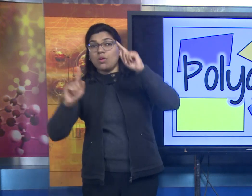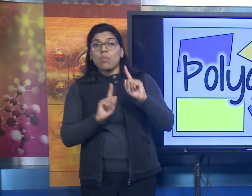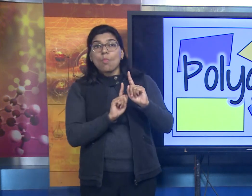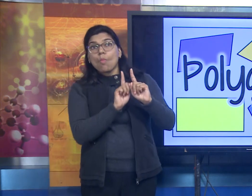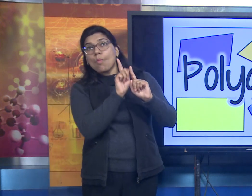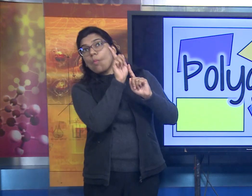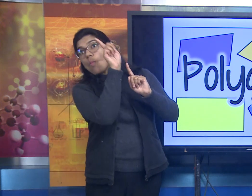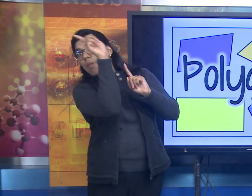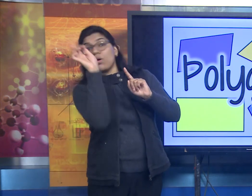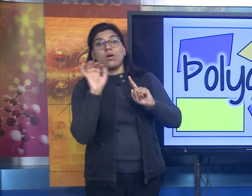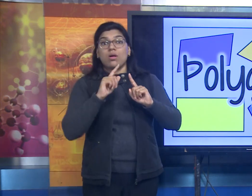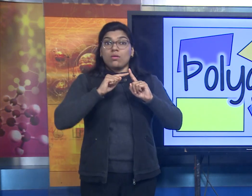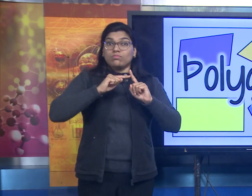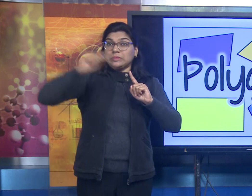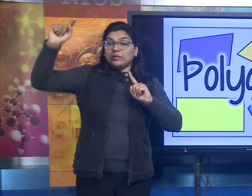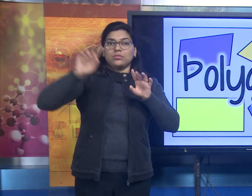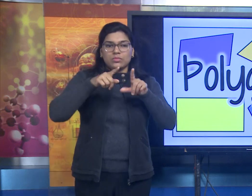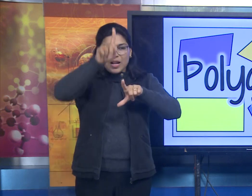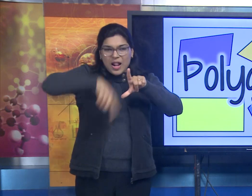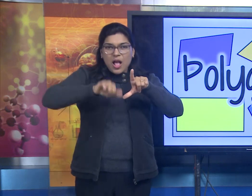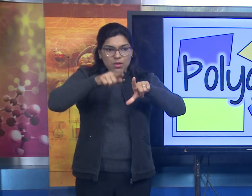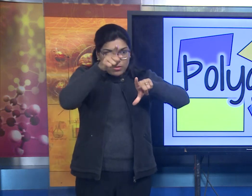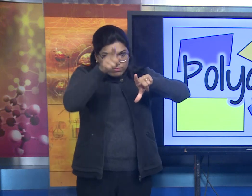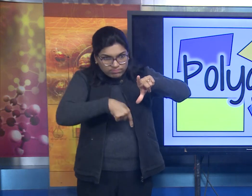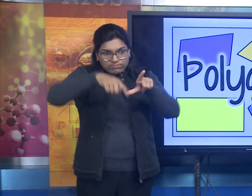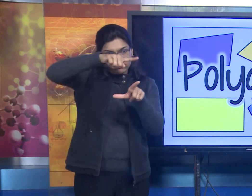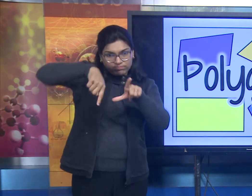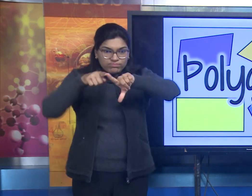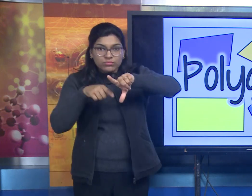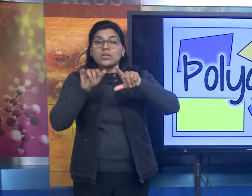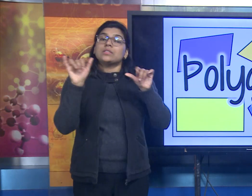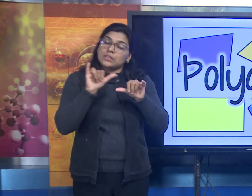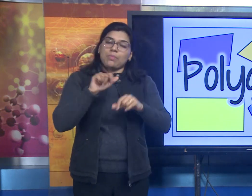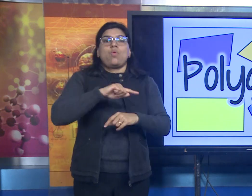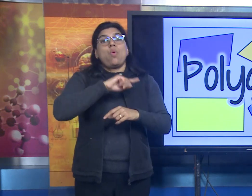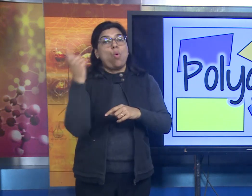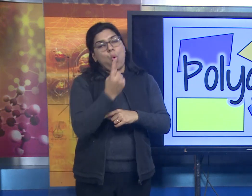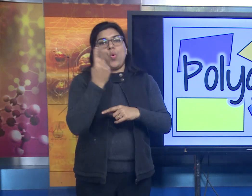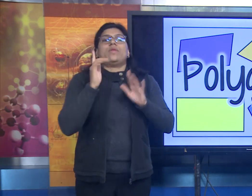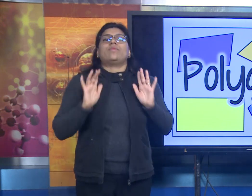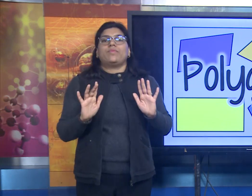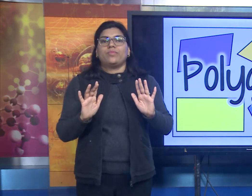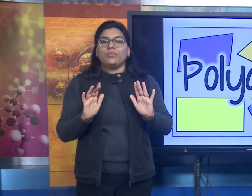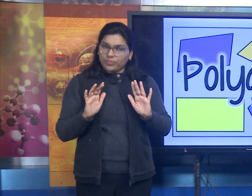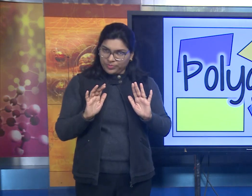These polygons have straight lines only and straight lines with